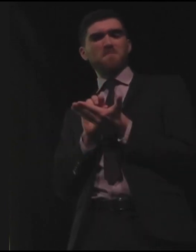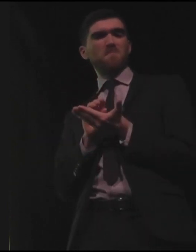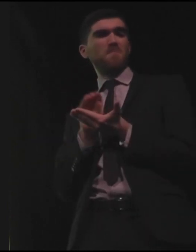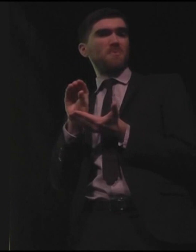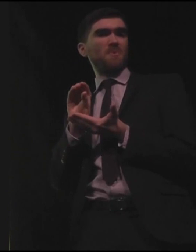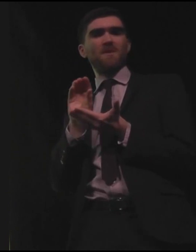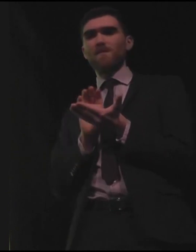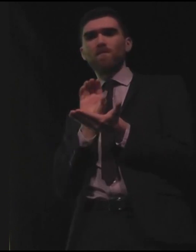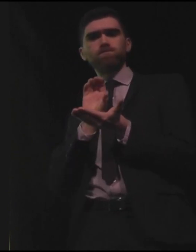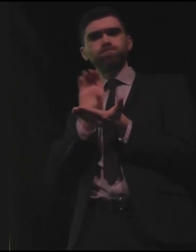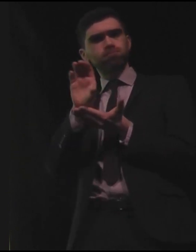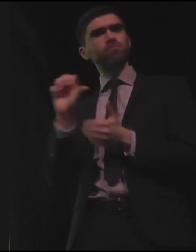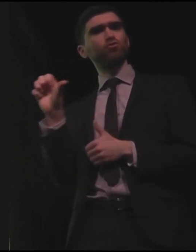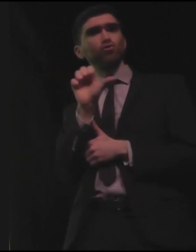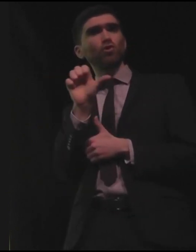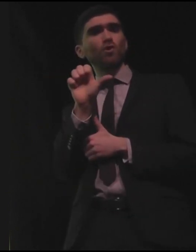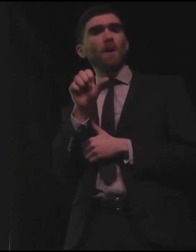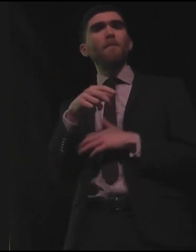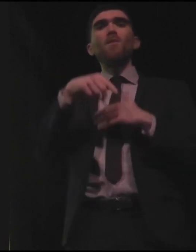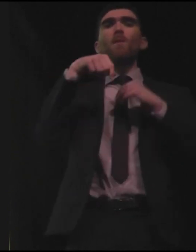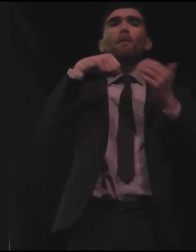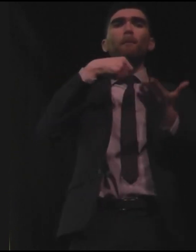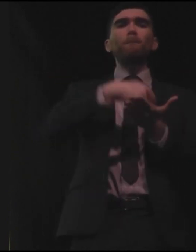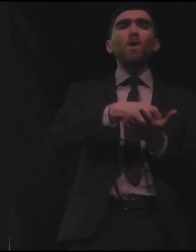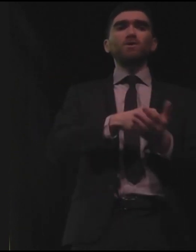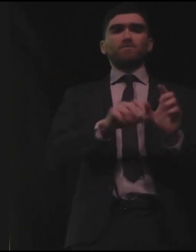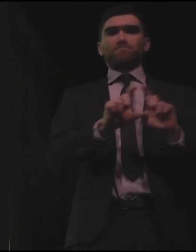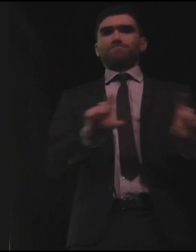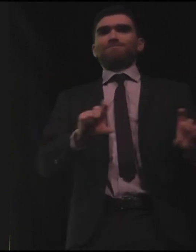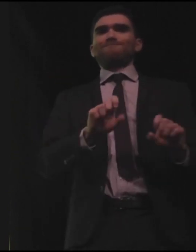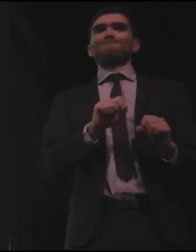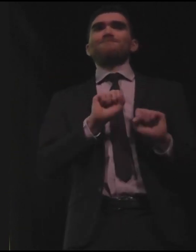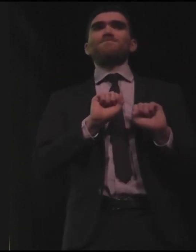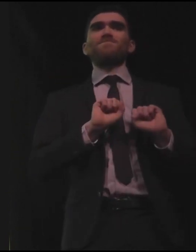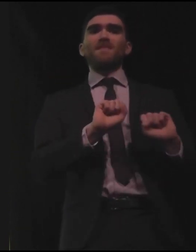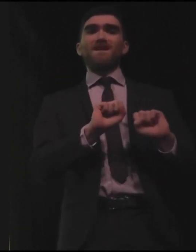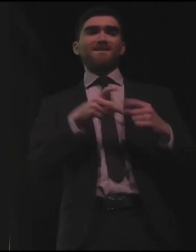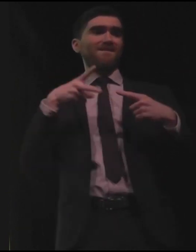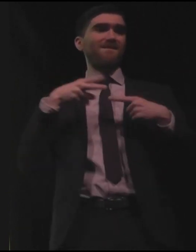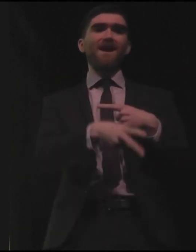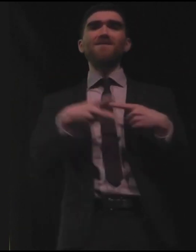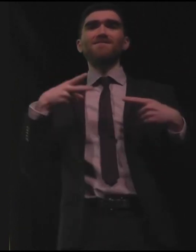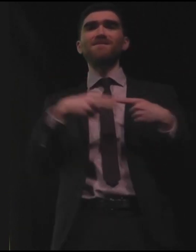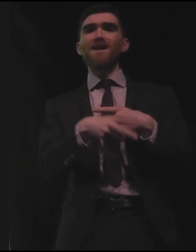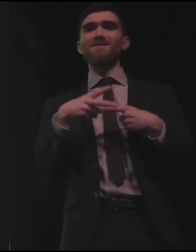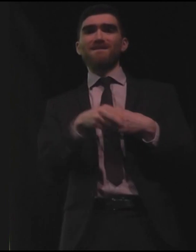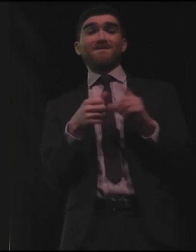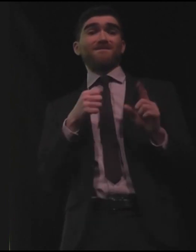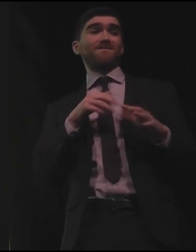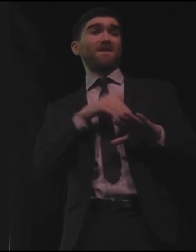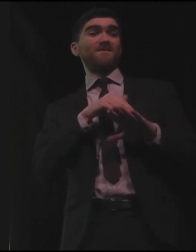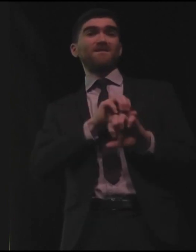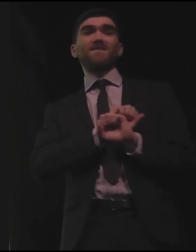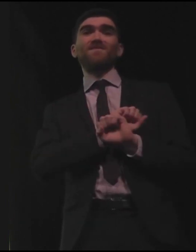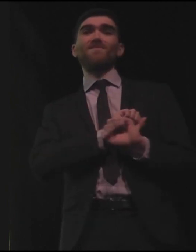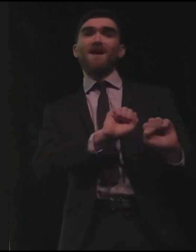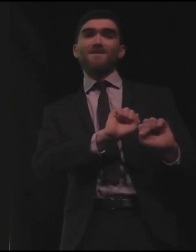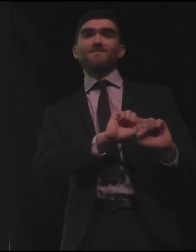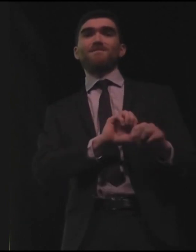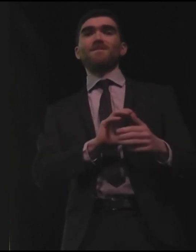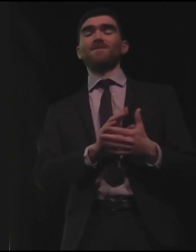public services. Let's be clear, times have been tough, and this government has only made things